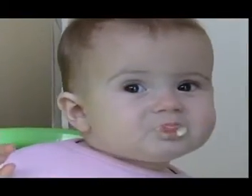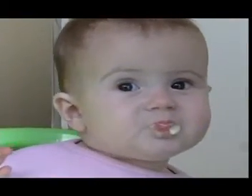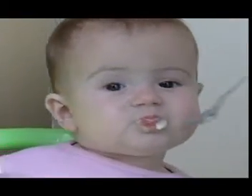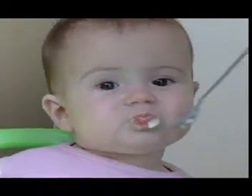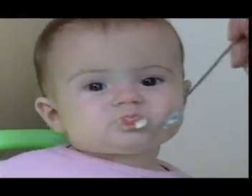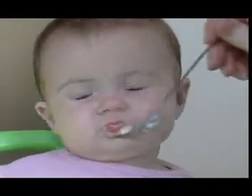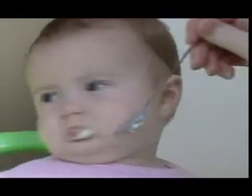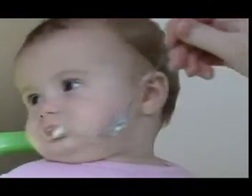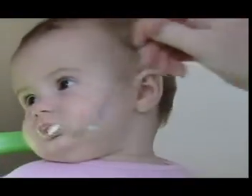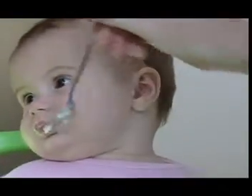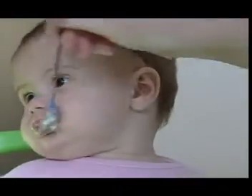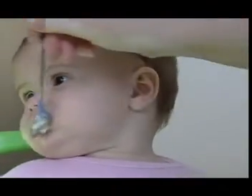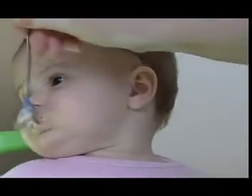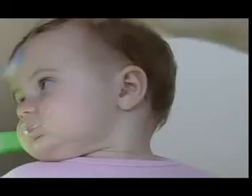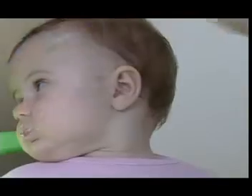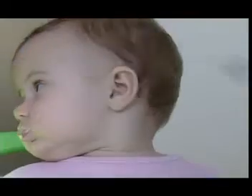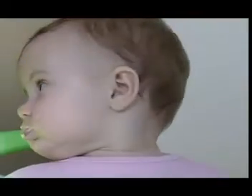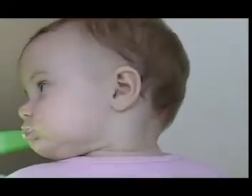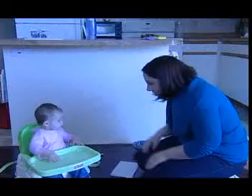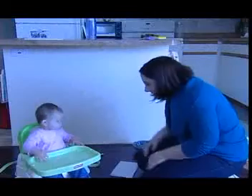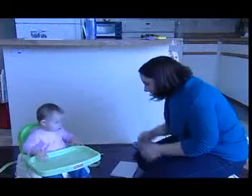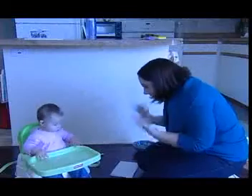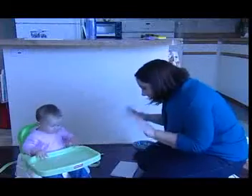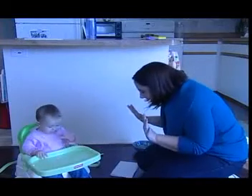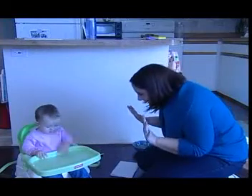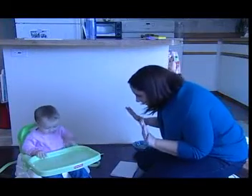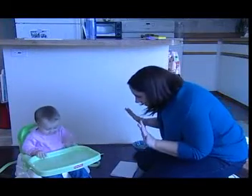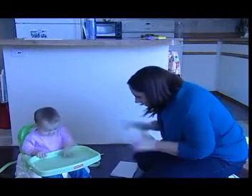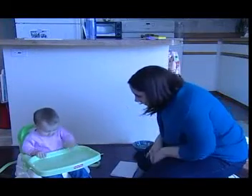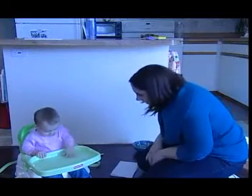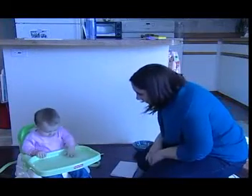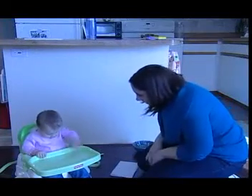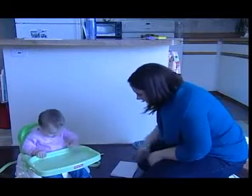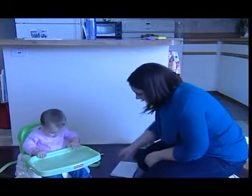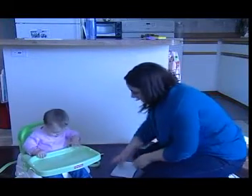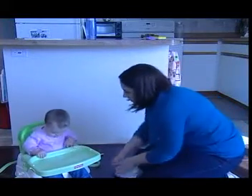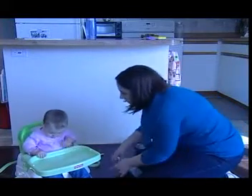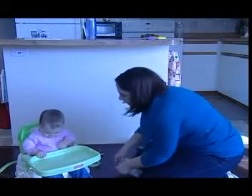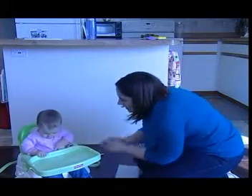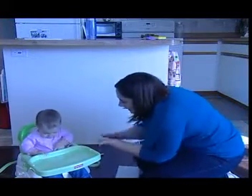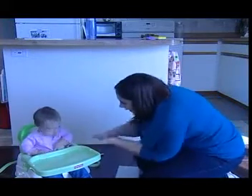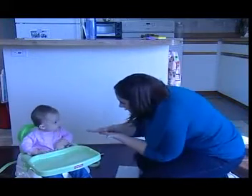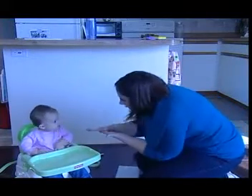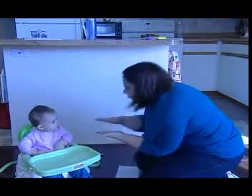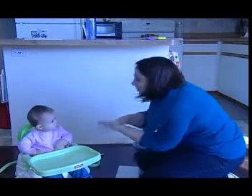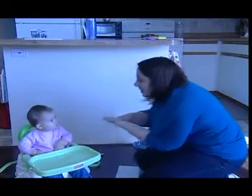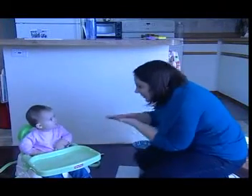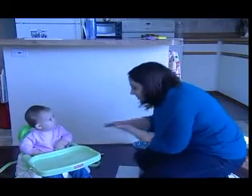It's been a wonderful class. I'm so glad we did it. I'm going to recommend it to everyone that I know because it is very